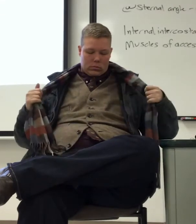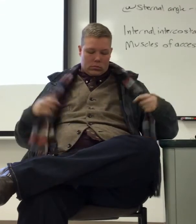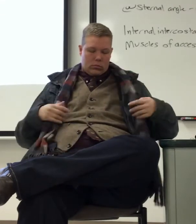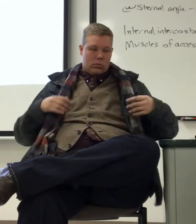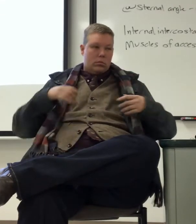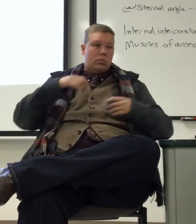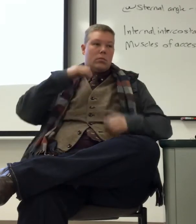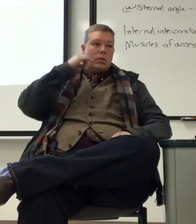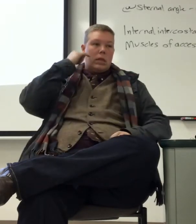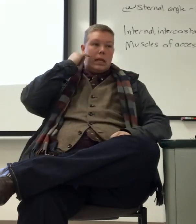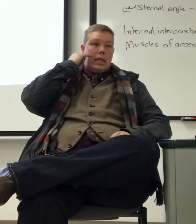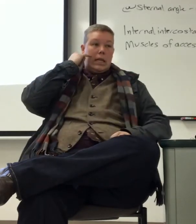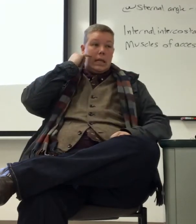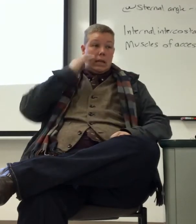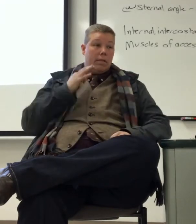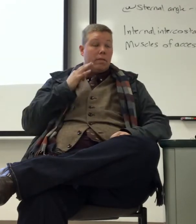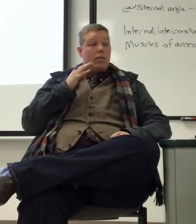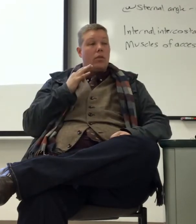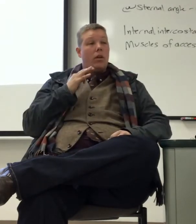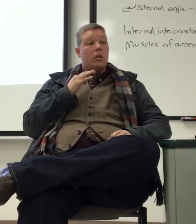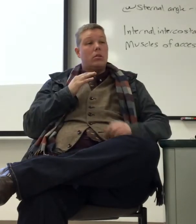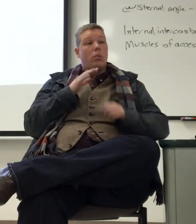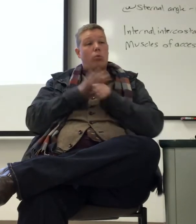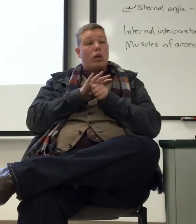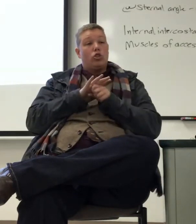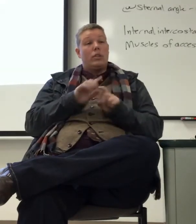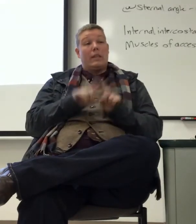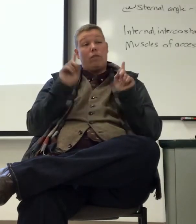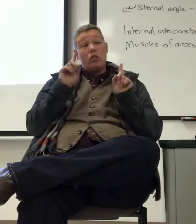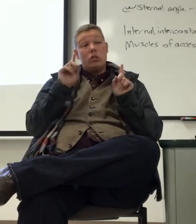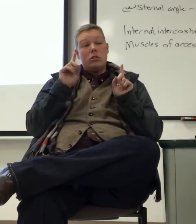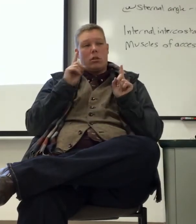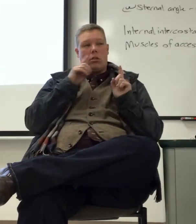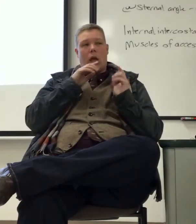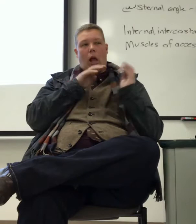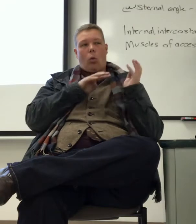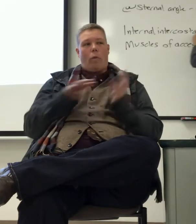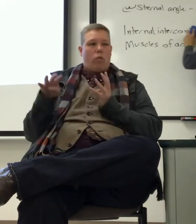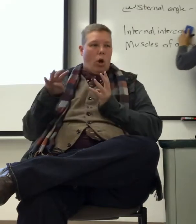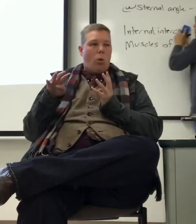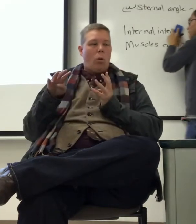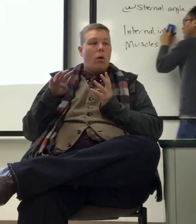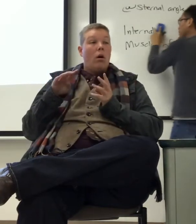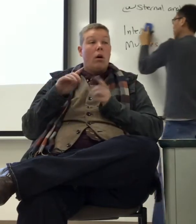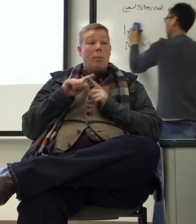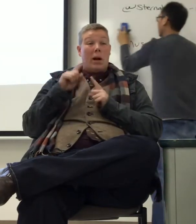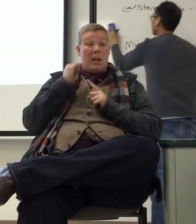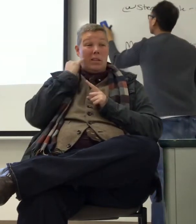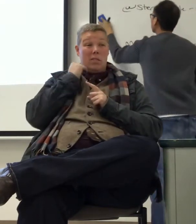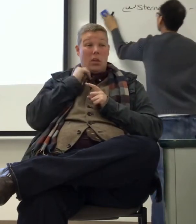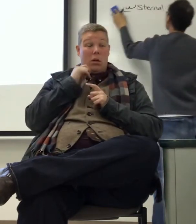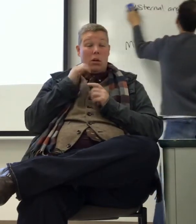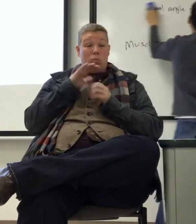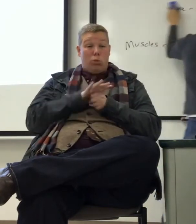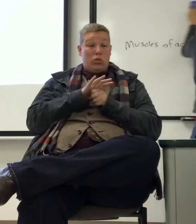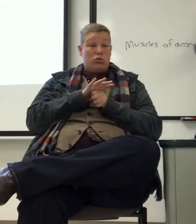If there's a pressure difference, air will flow. If there's no pressure difference, air does not flow.